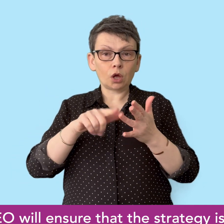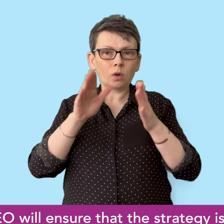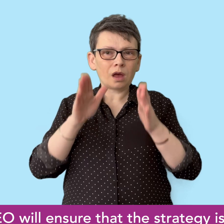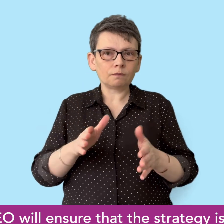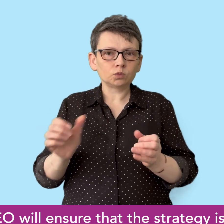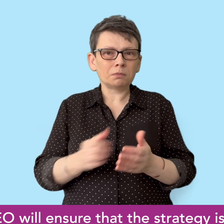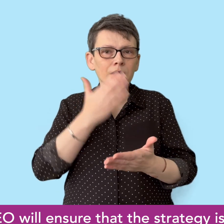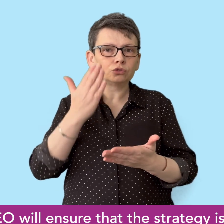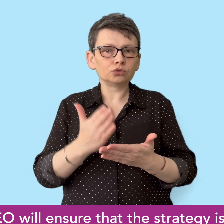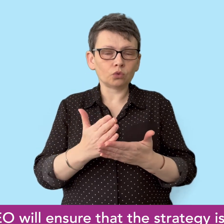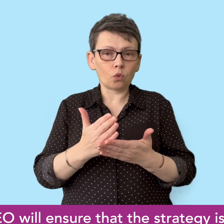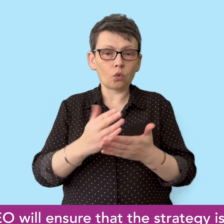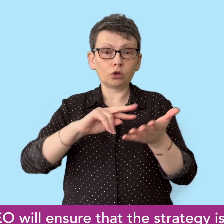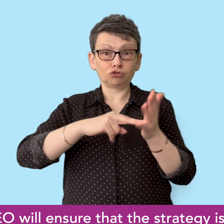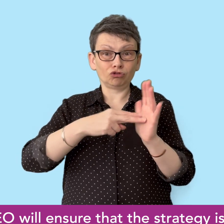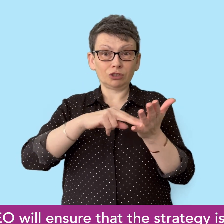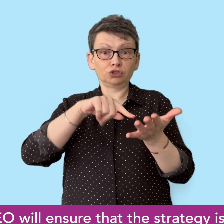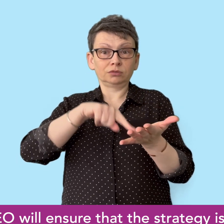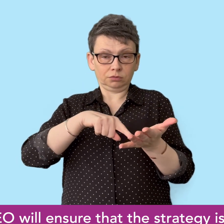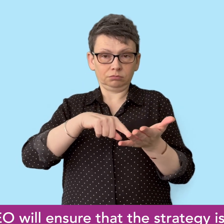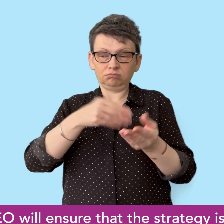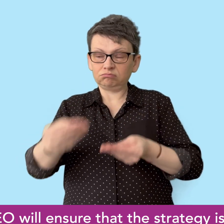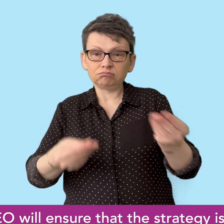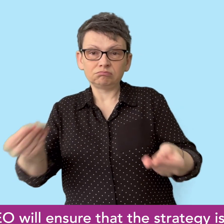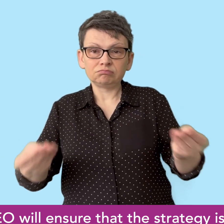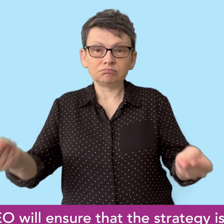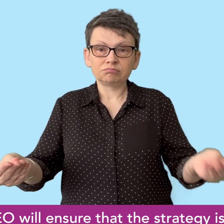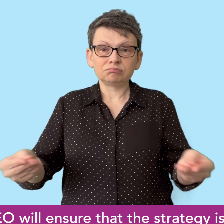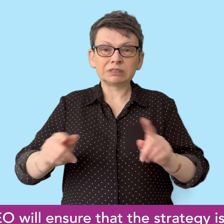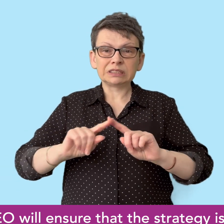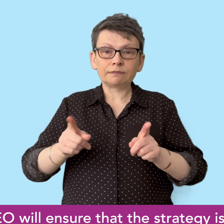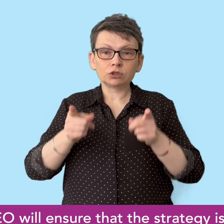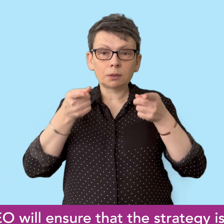The CEO will ensure that the strategy is translated into action,